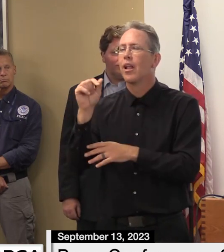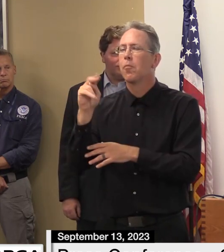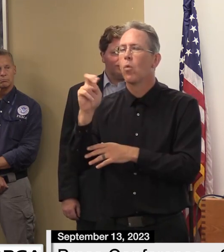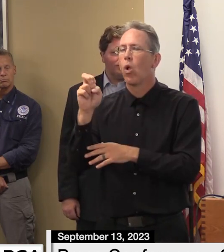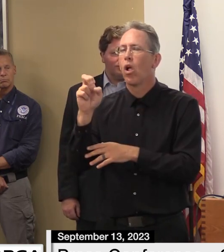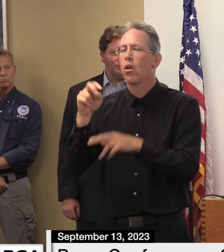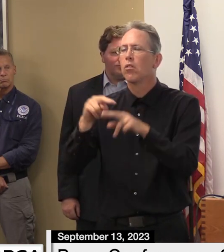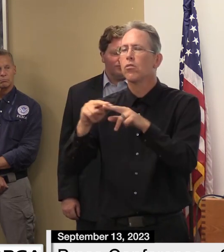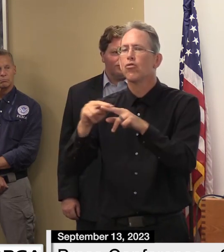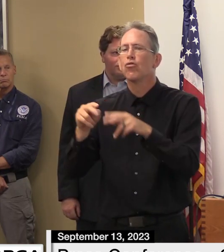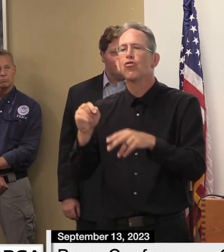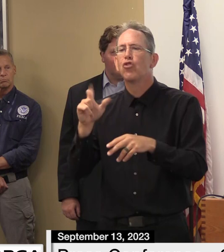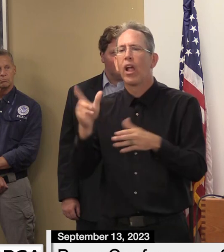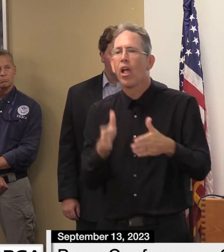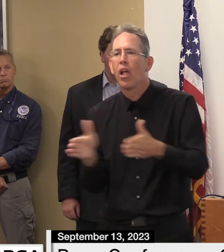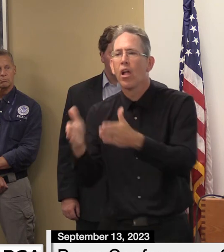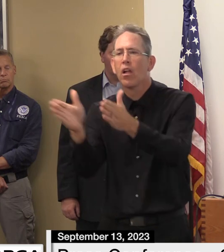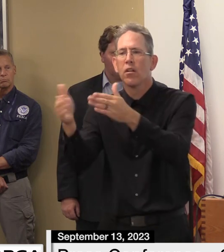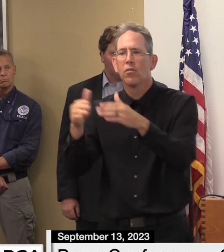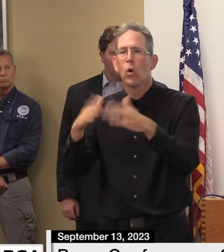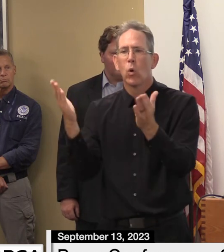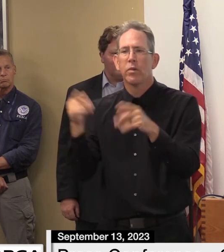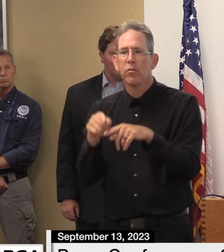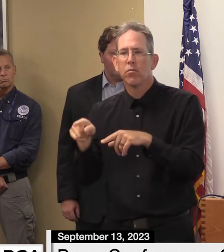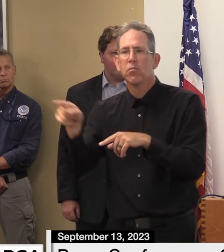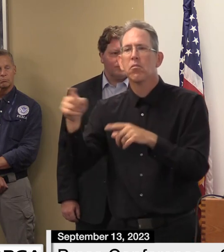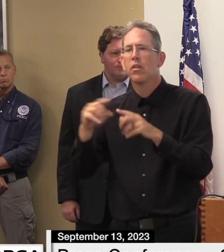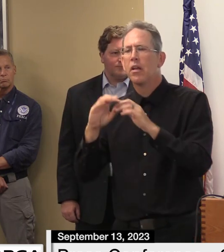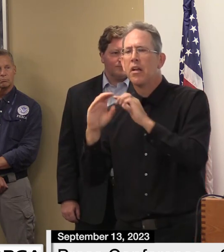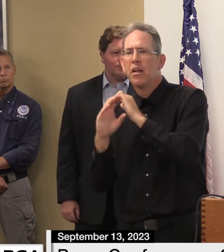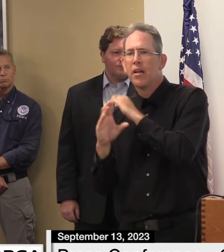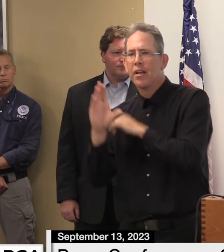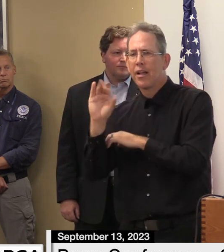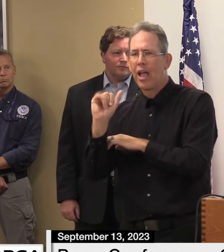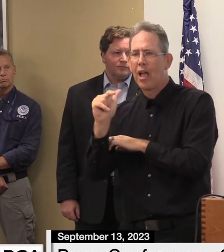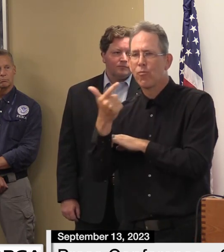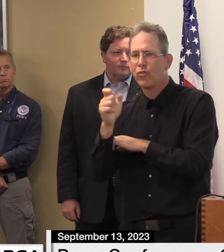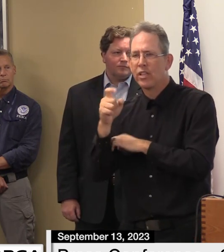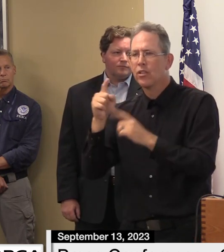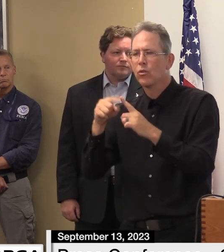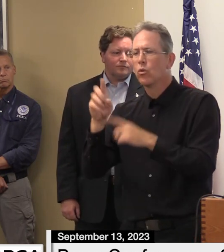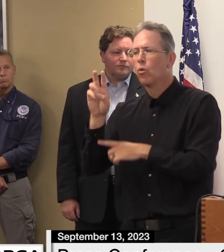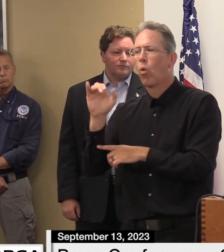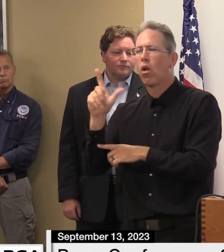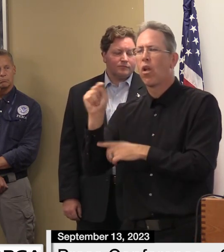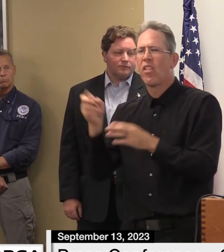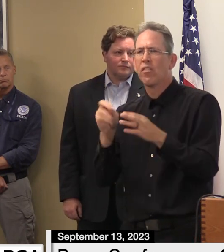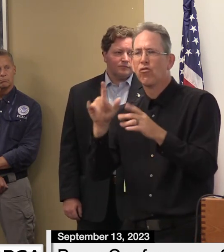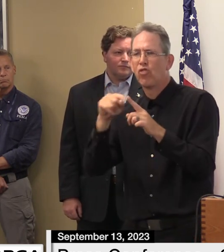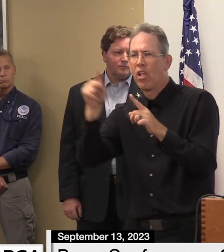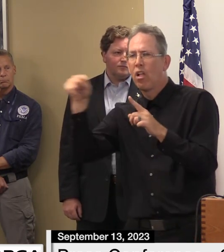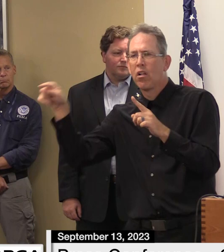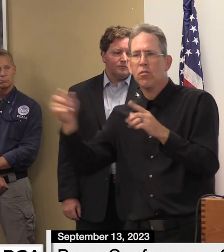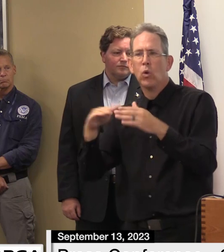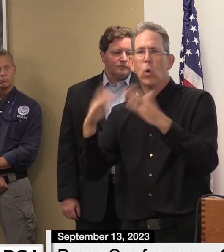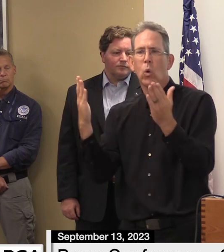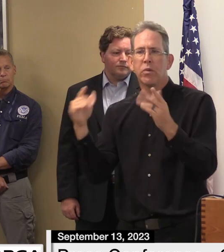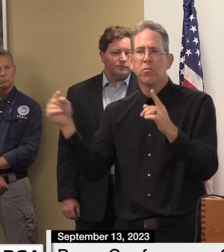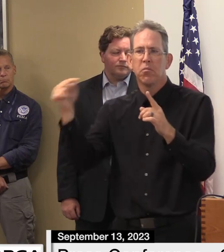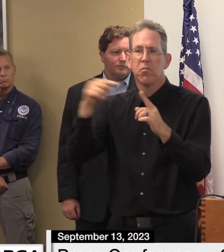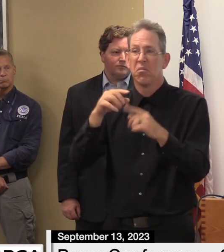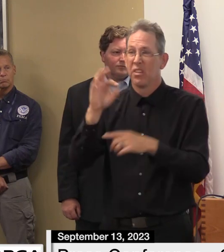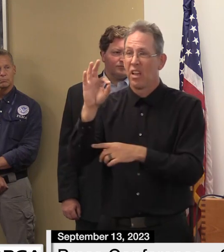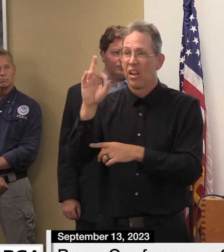Cambridge to Woolcott. This will mean about 73 miles of the 93-mile rail